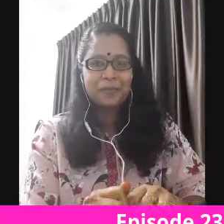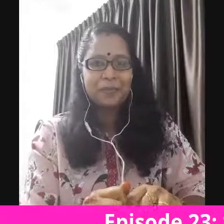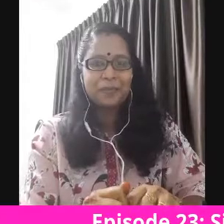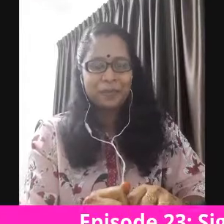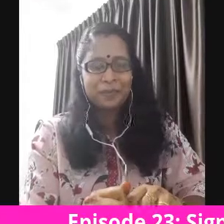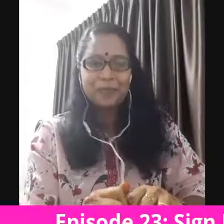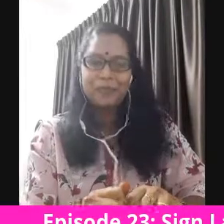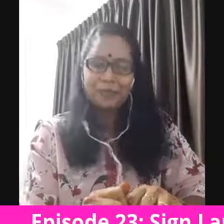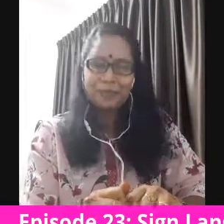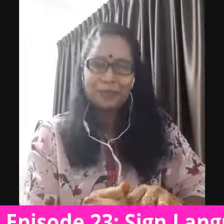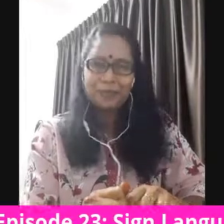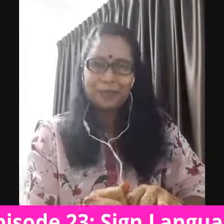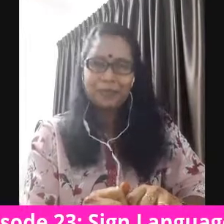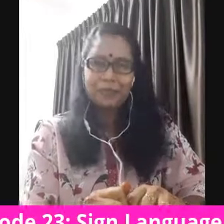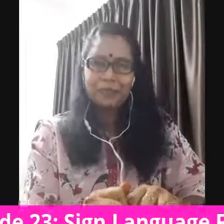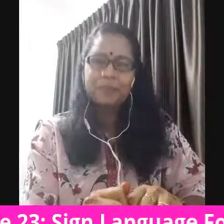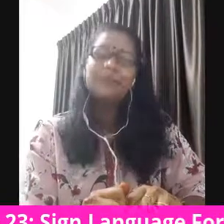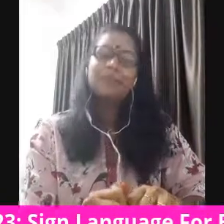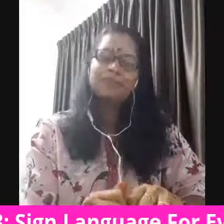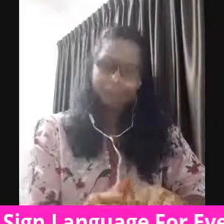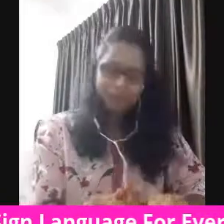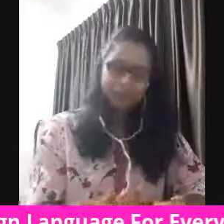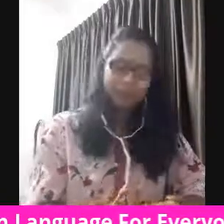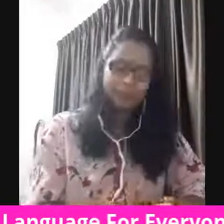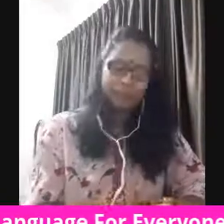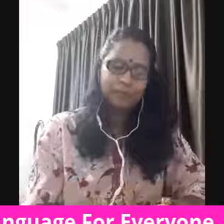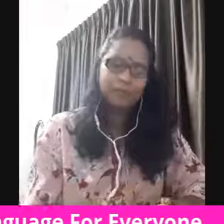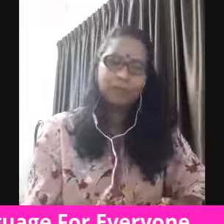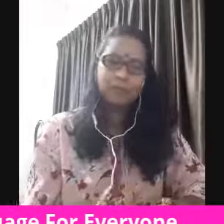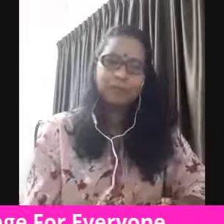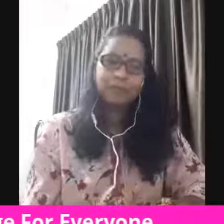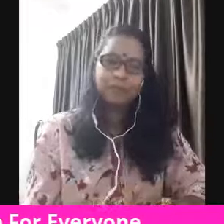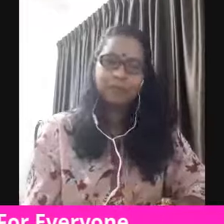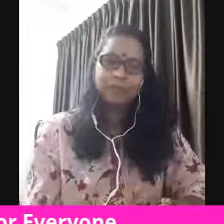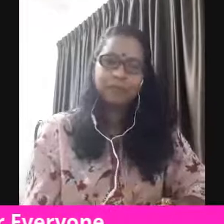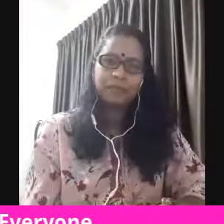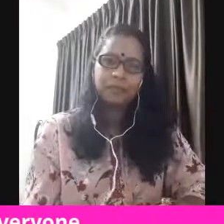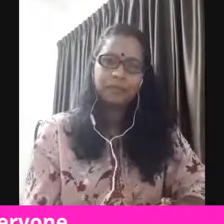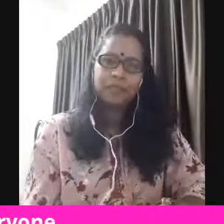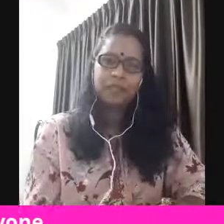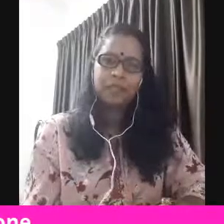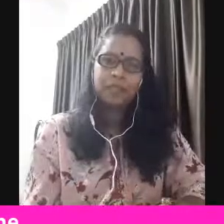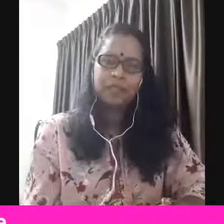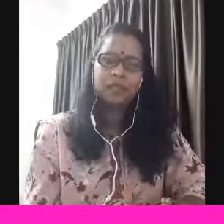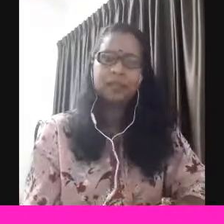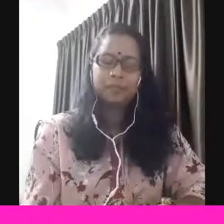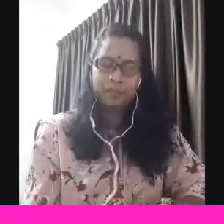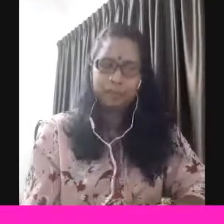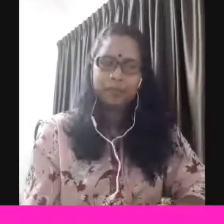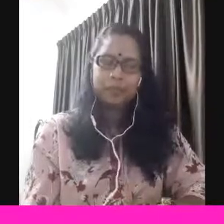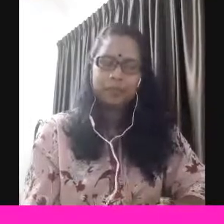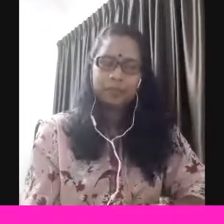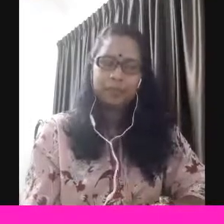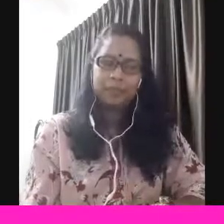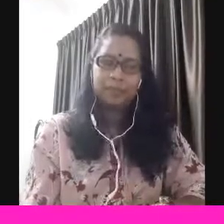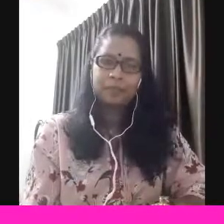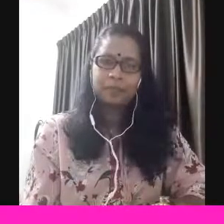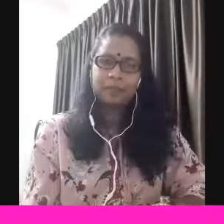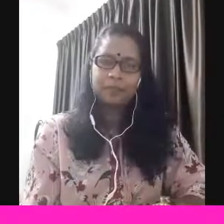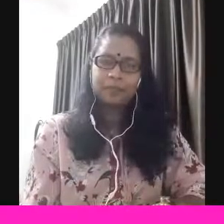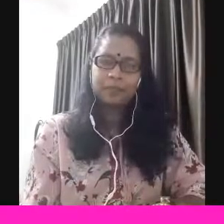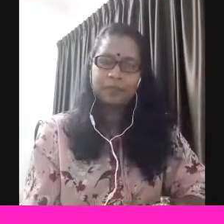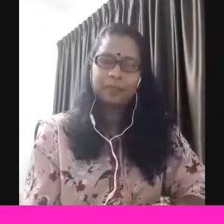Okay, so moving on to the next part, which is there any standard sign language style which could be understood by